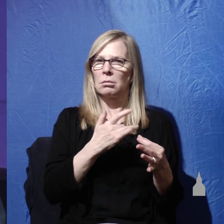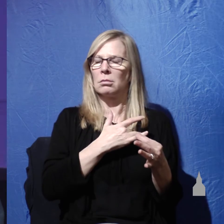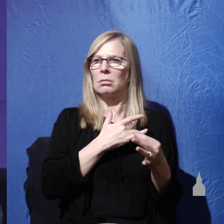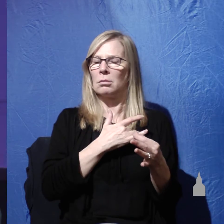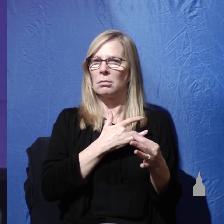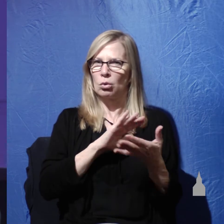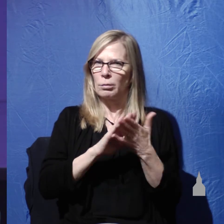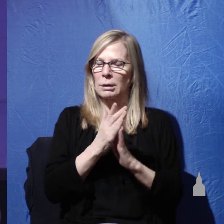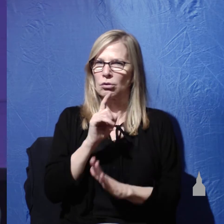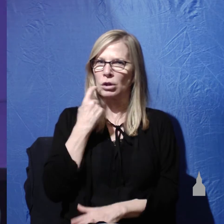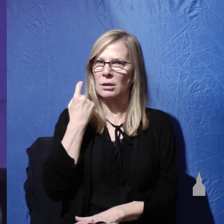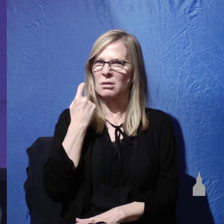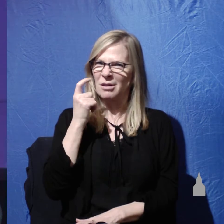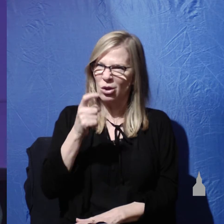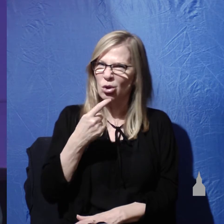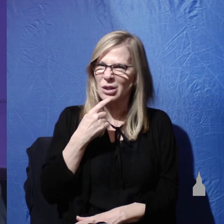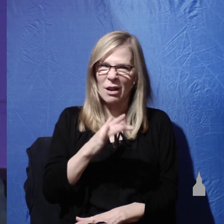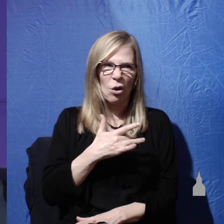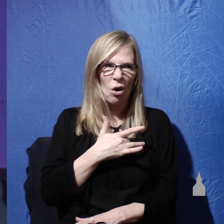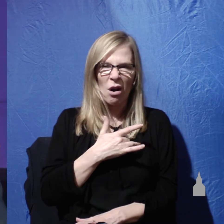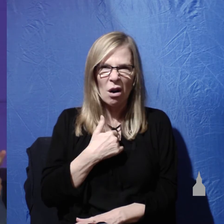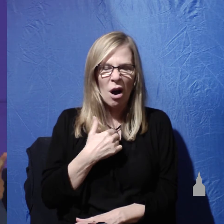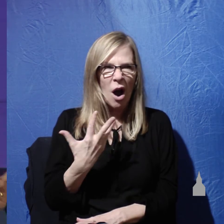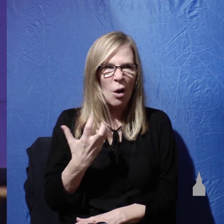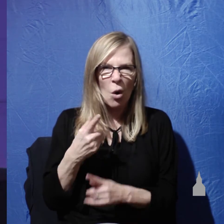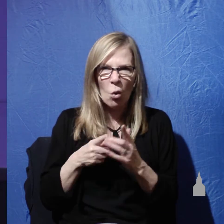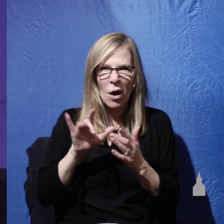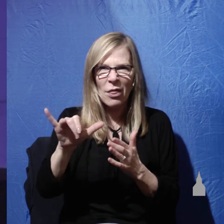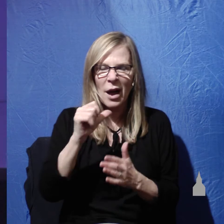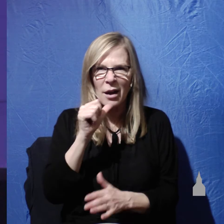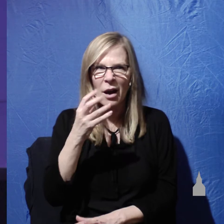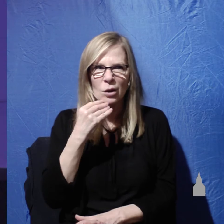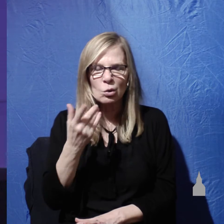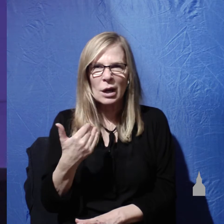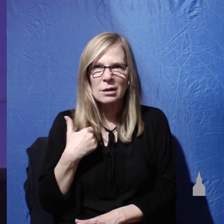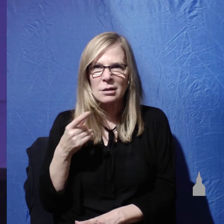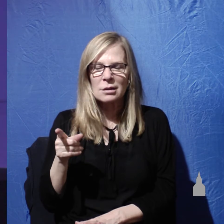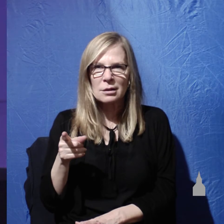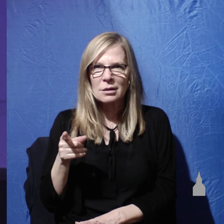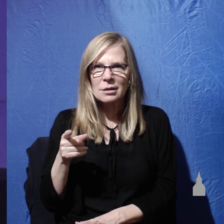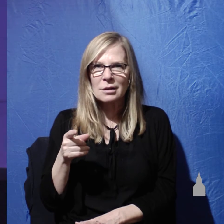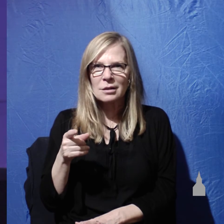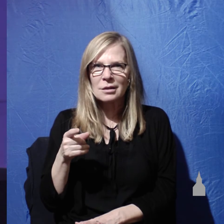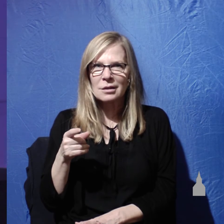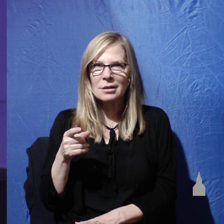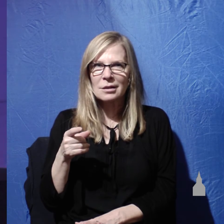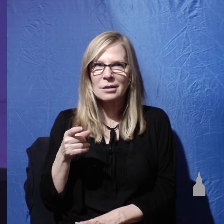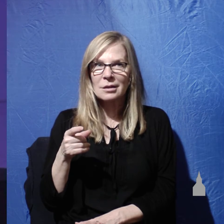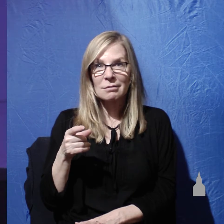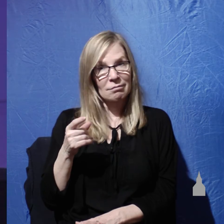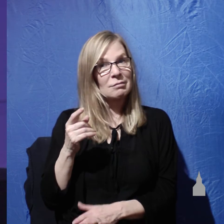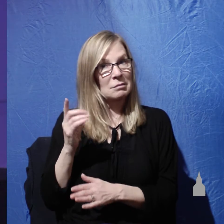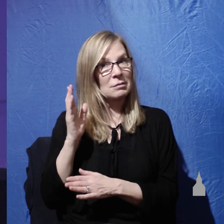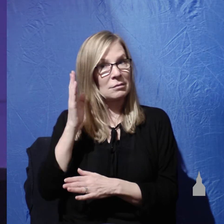stirred to be jealous. They ought to say in their hearts, I want what that Gentile has.